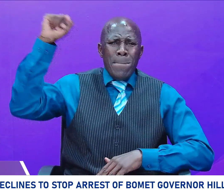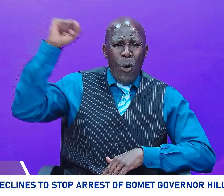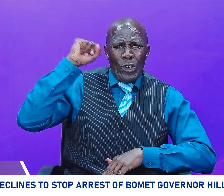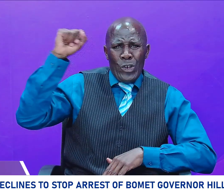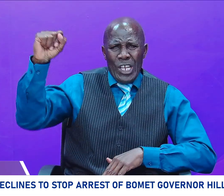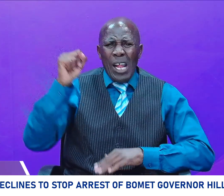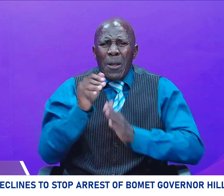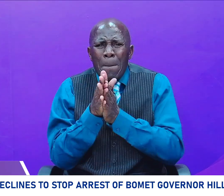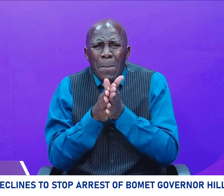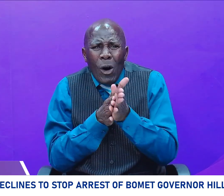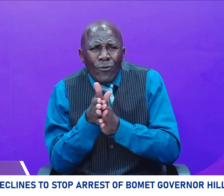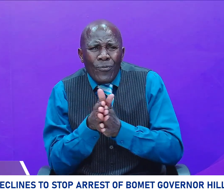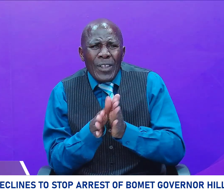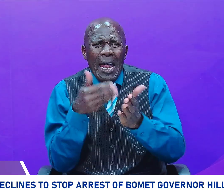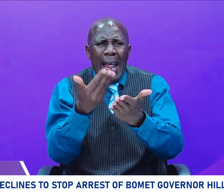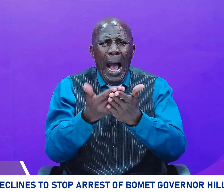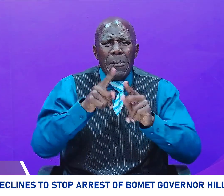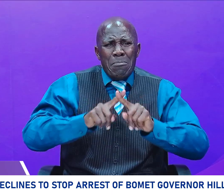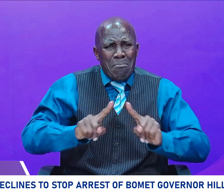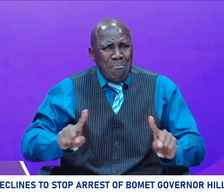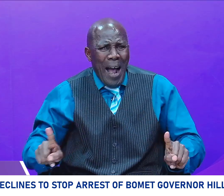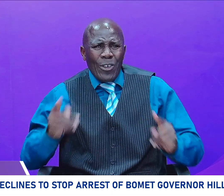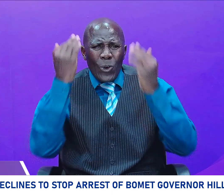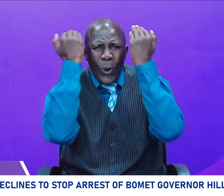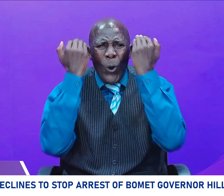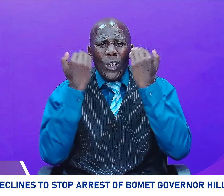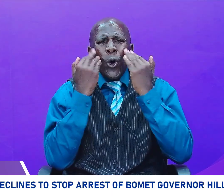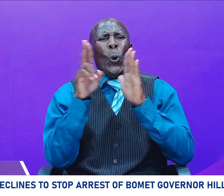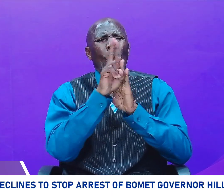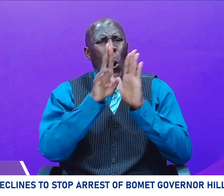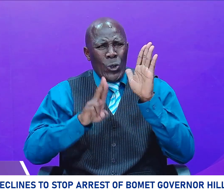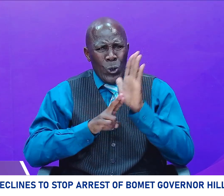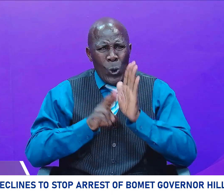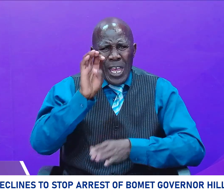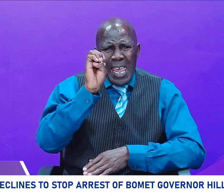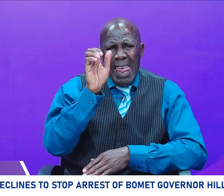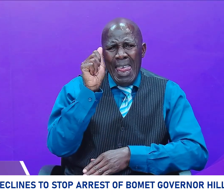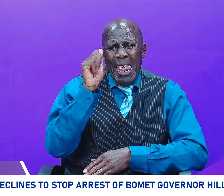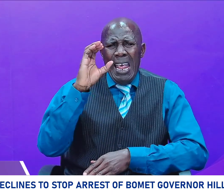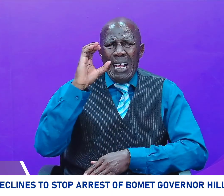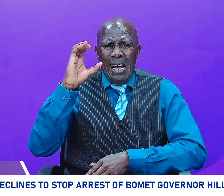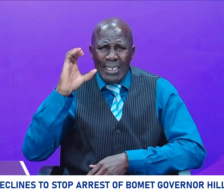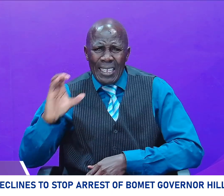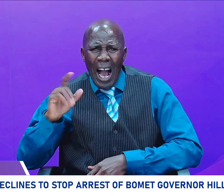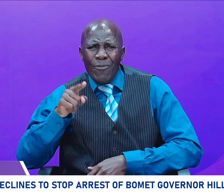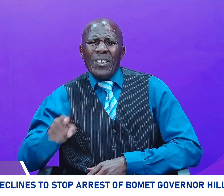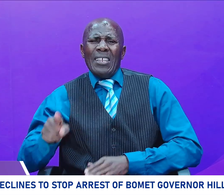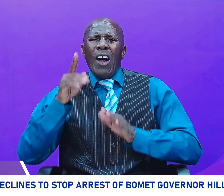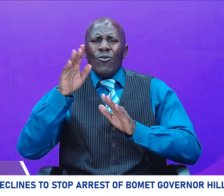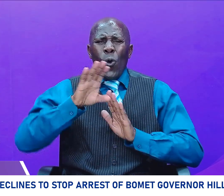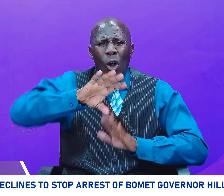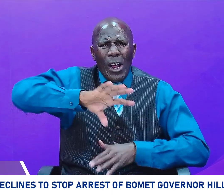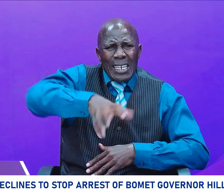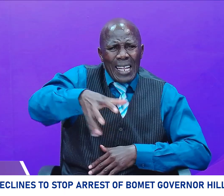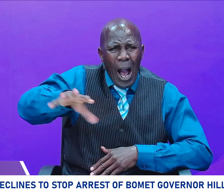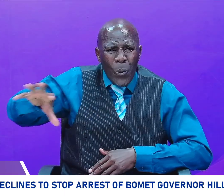motivated. However, the court ruled that the EACC has a constitutional mandate to investigate and